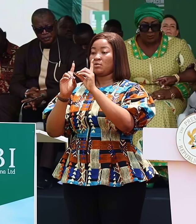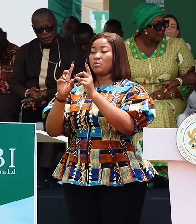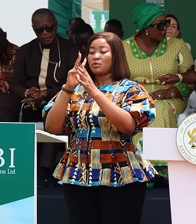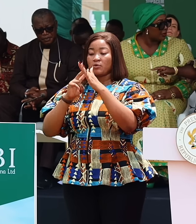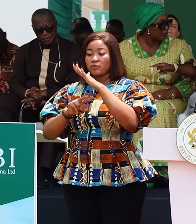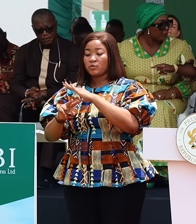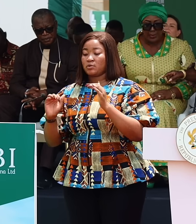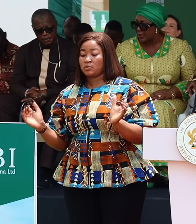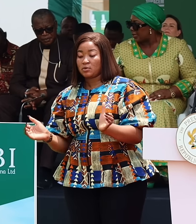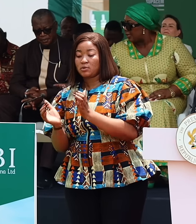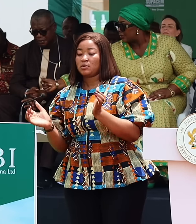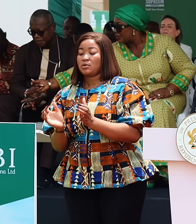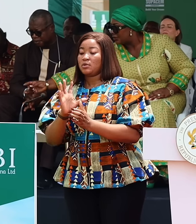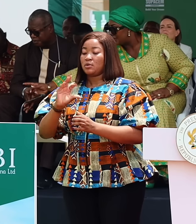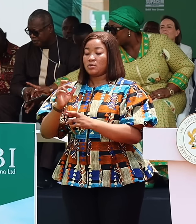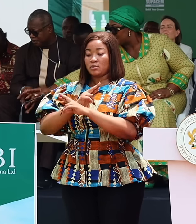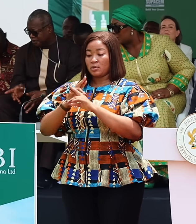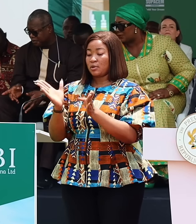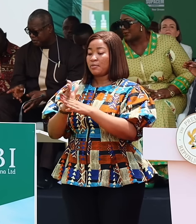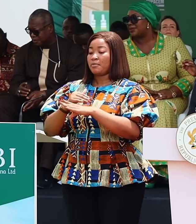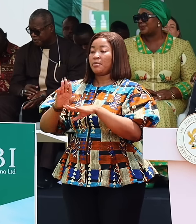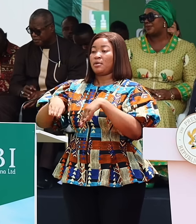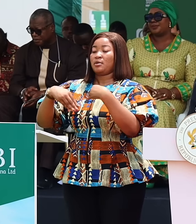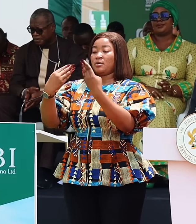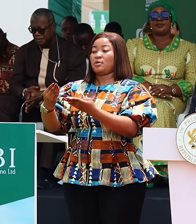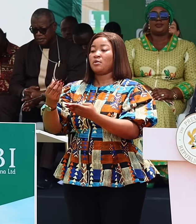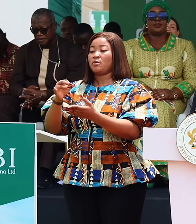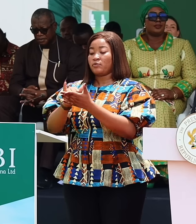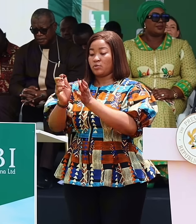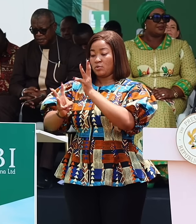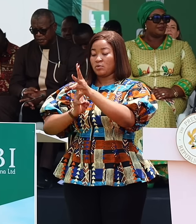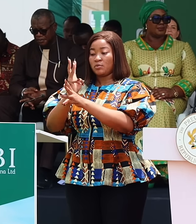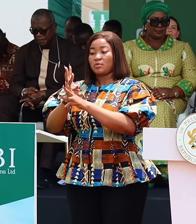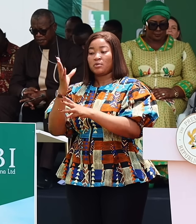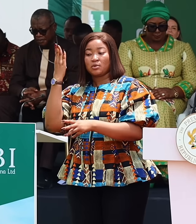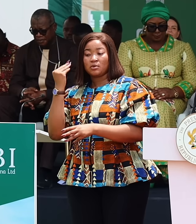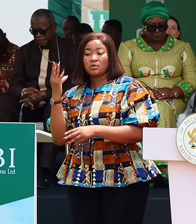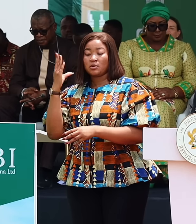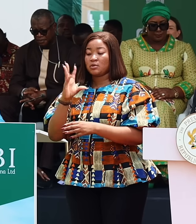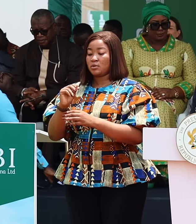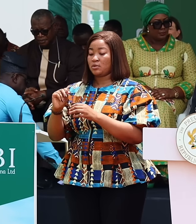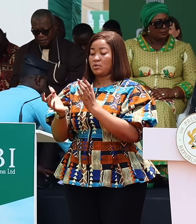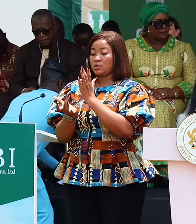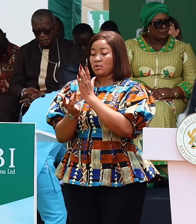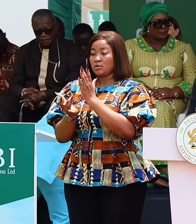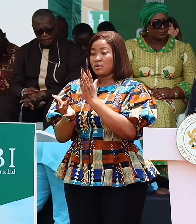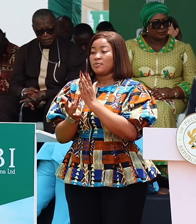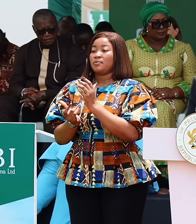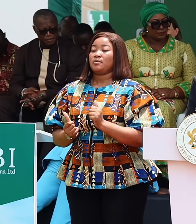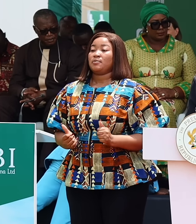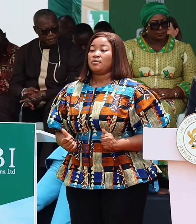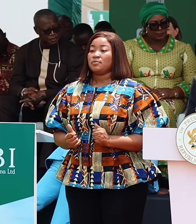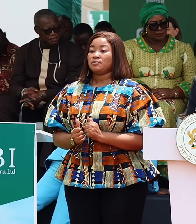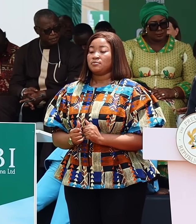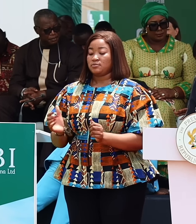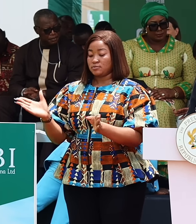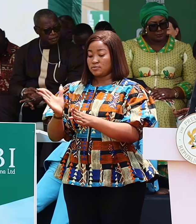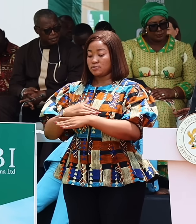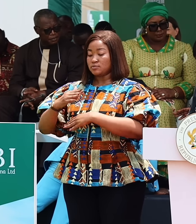vision, courage, and commitment by investing in a facility of global scale and technological sophistication.